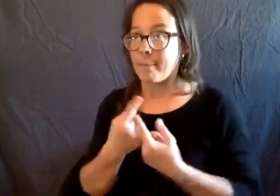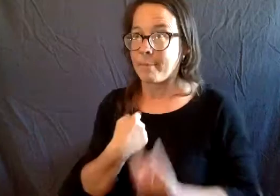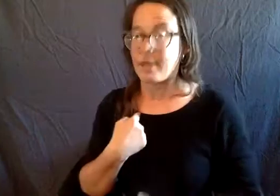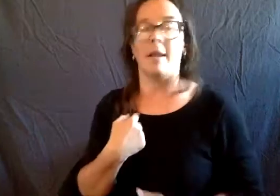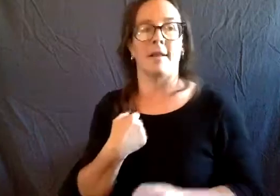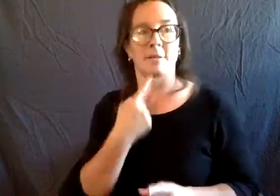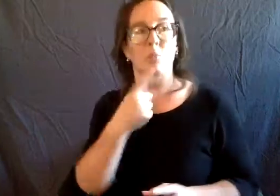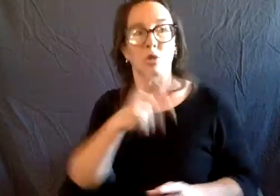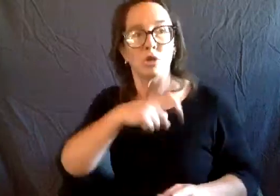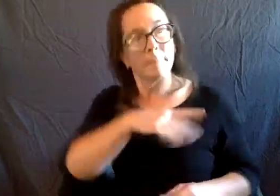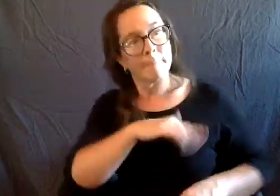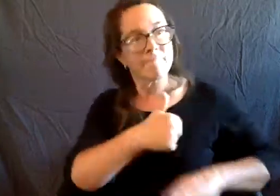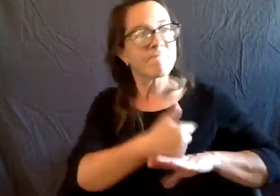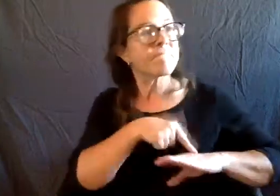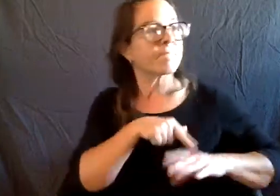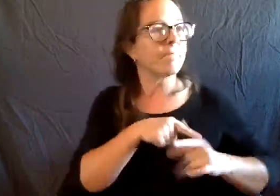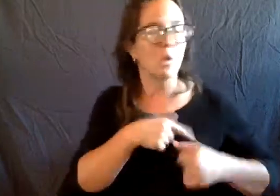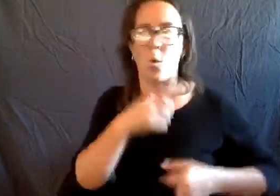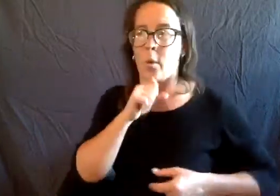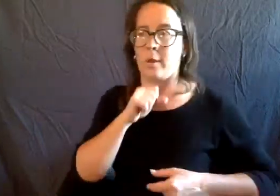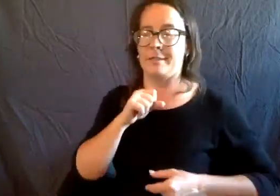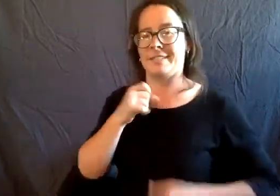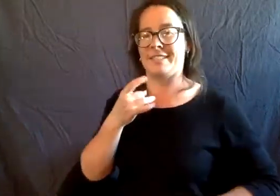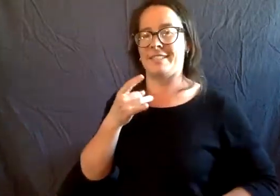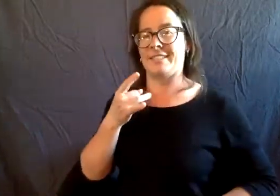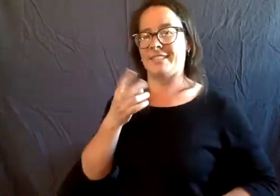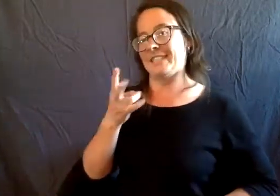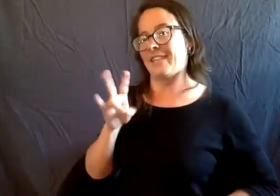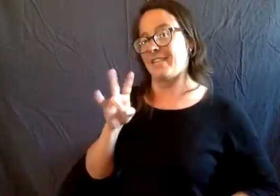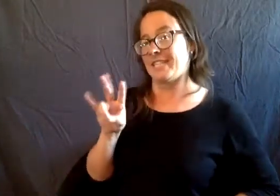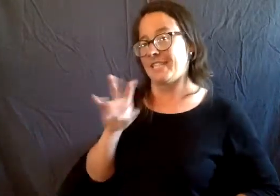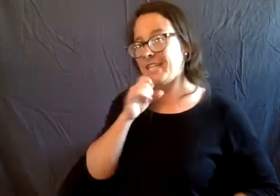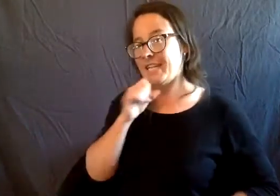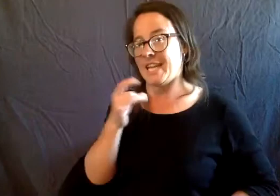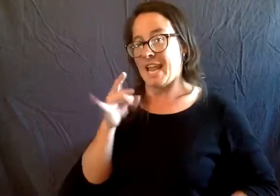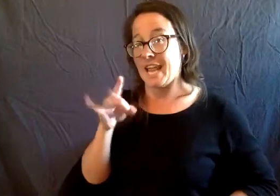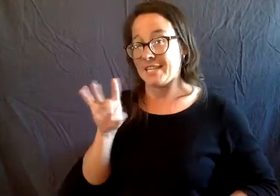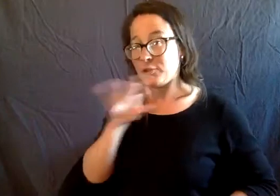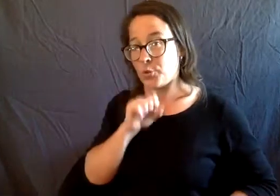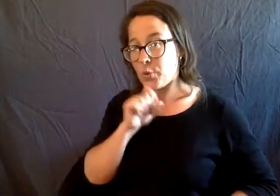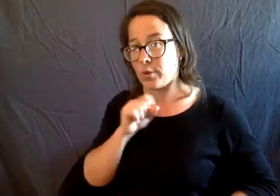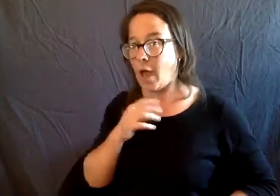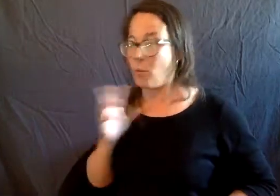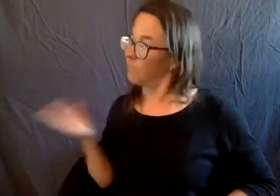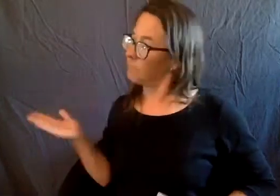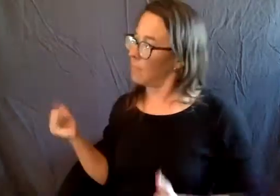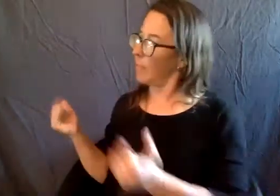come." So 17, 18-year-old me would load up a car full of teens, and we would go to these events. And